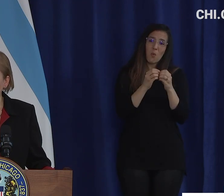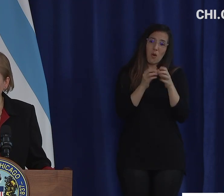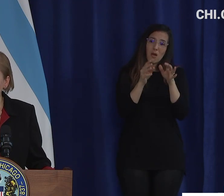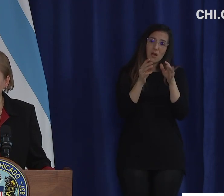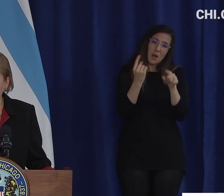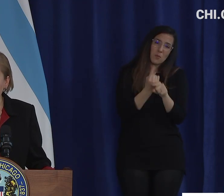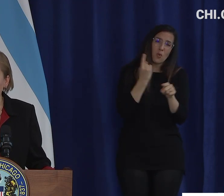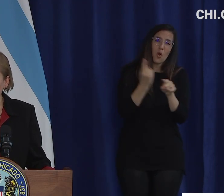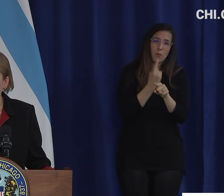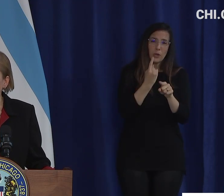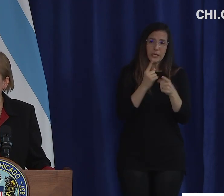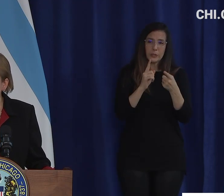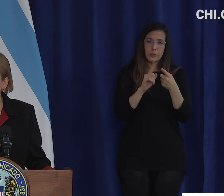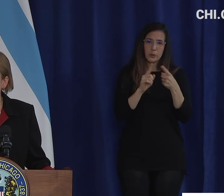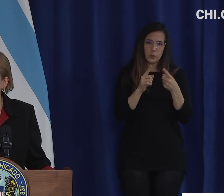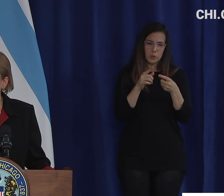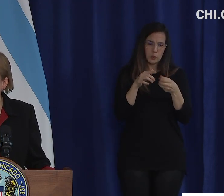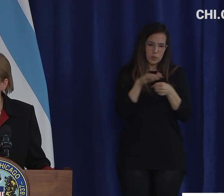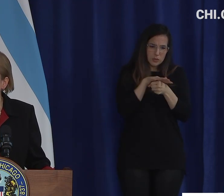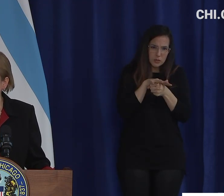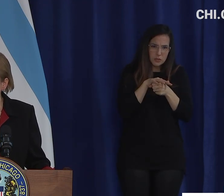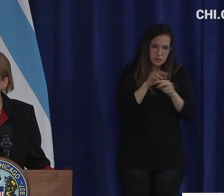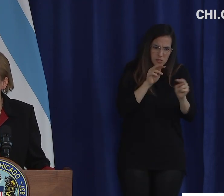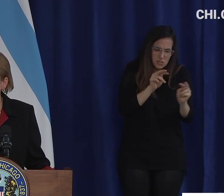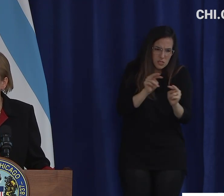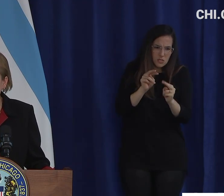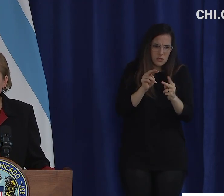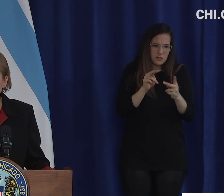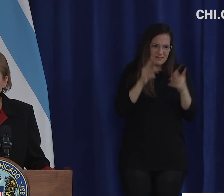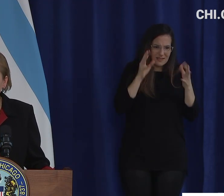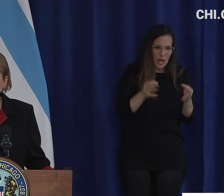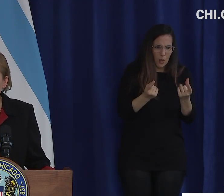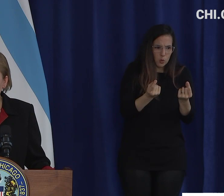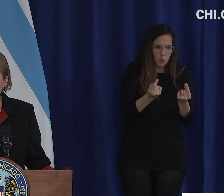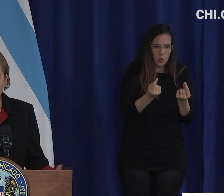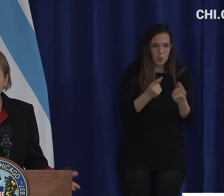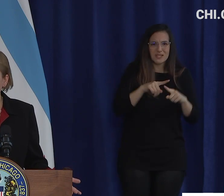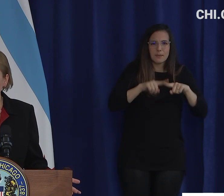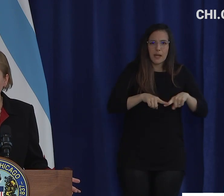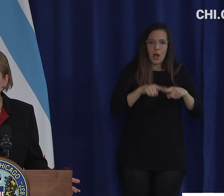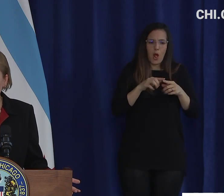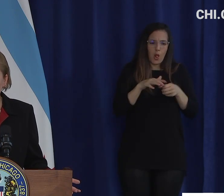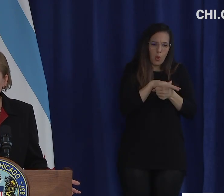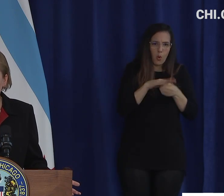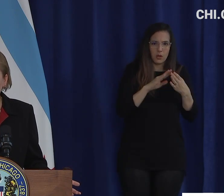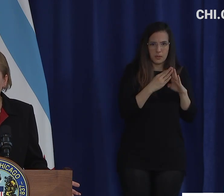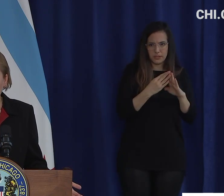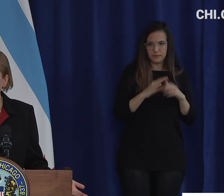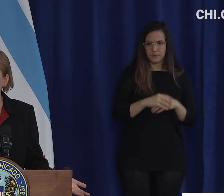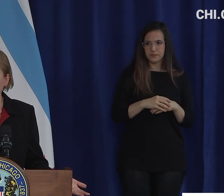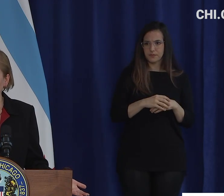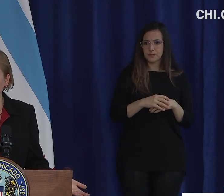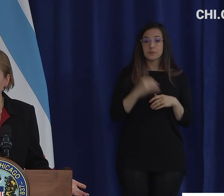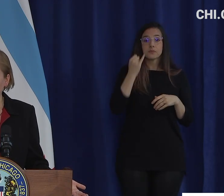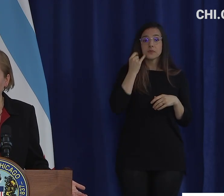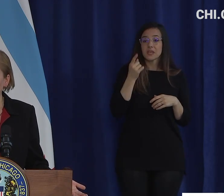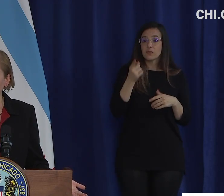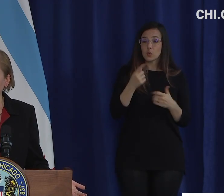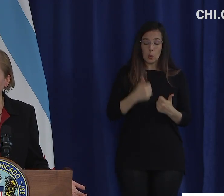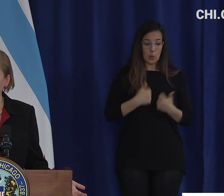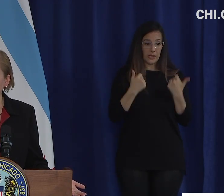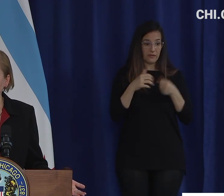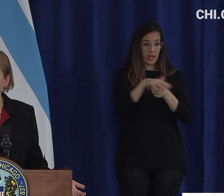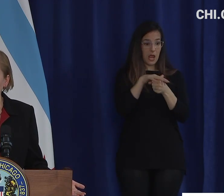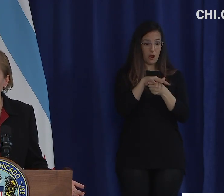decisions based on what a local outbreak looks like. Because if you're in a setting where there is very little risk for